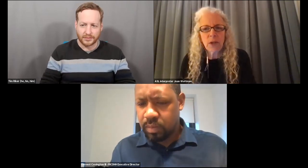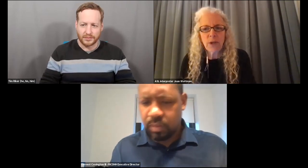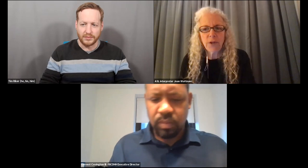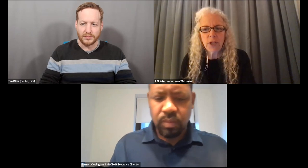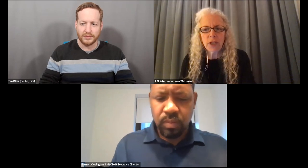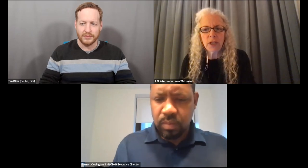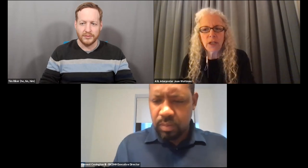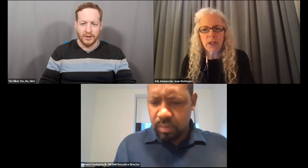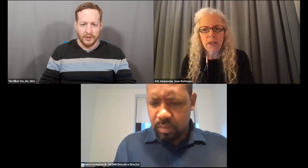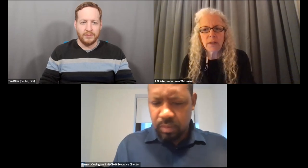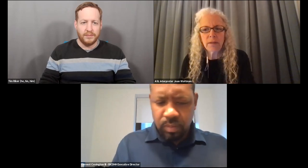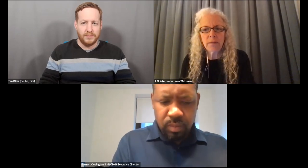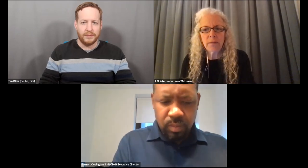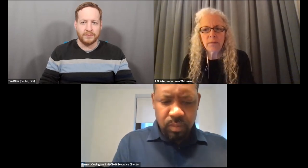Okay, very good.